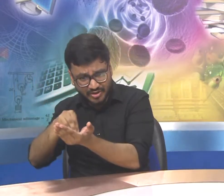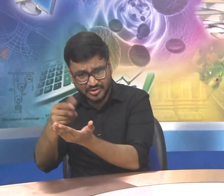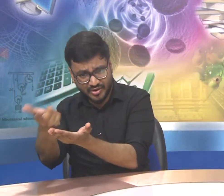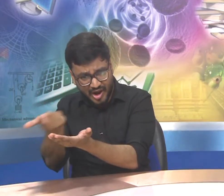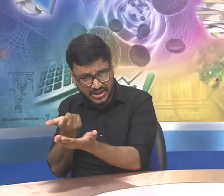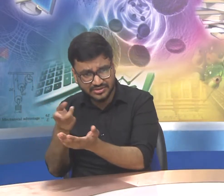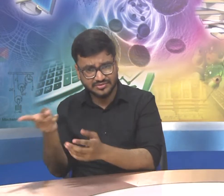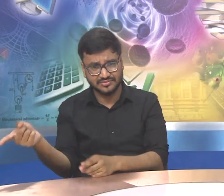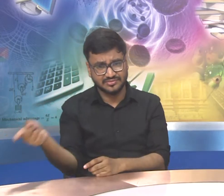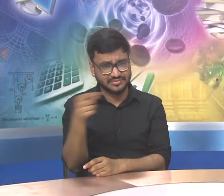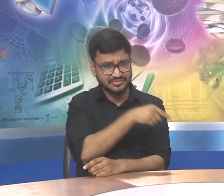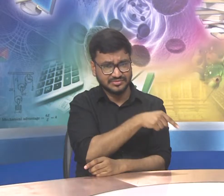advances.